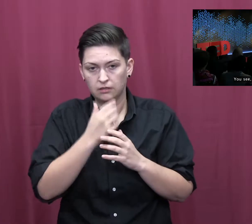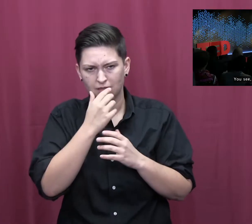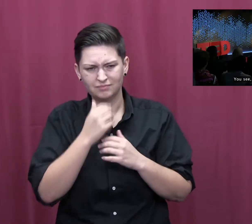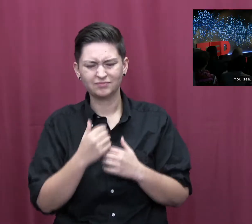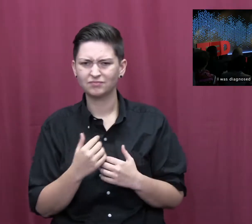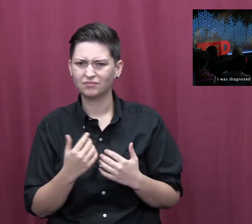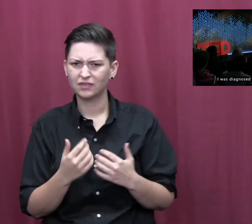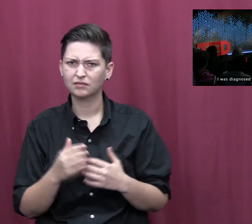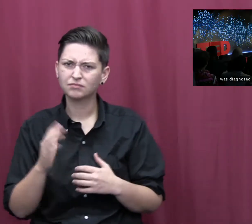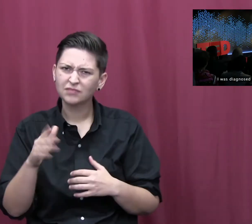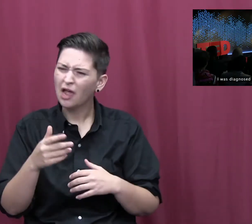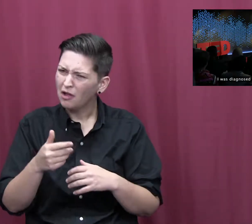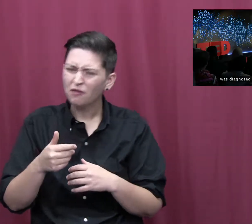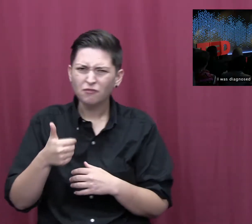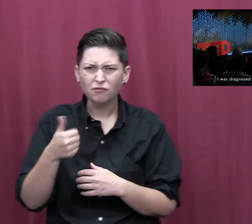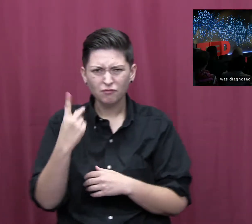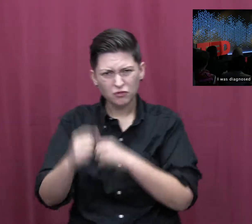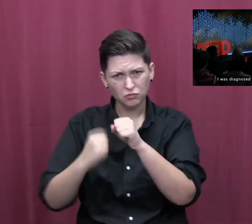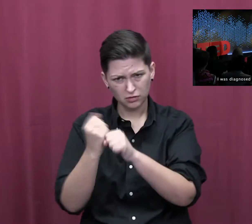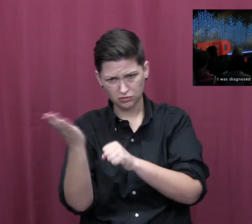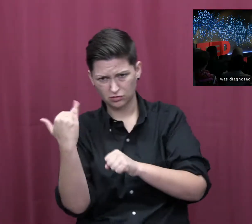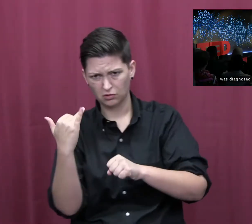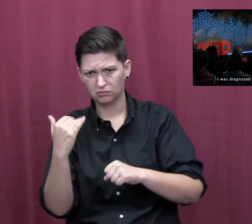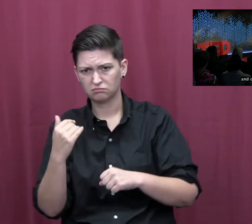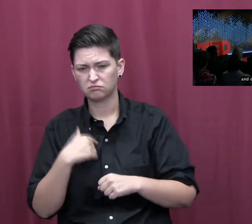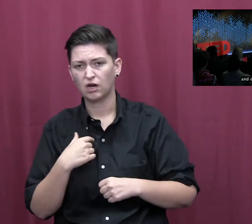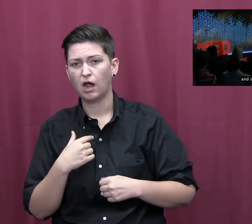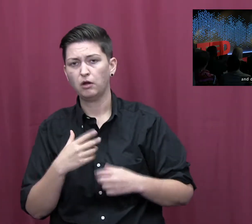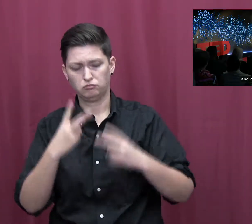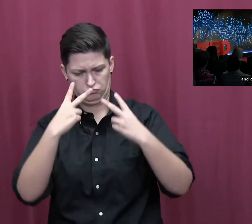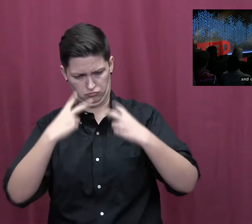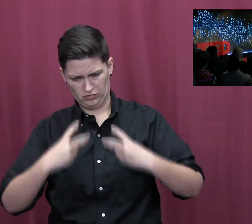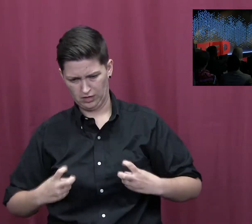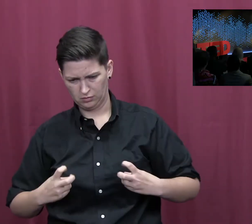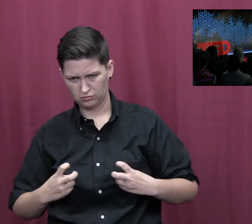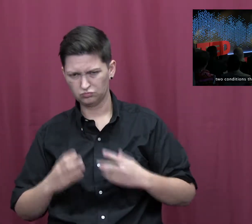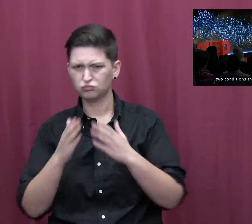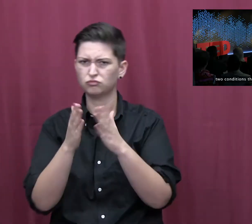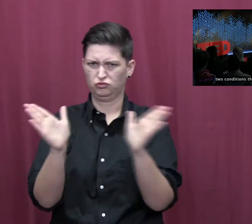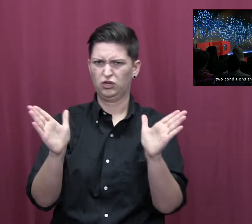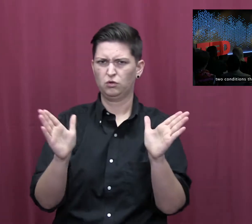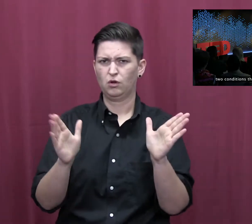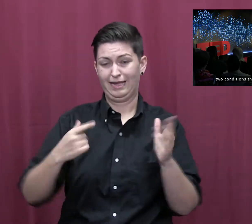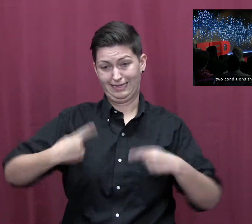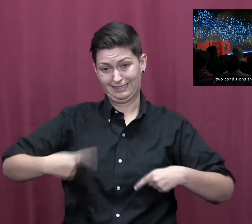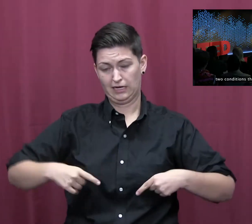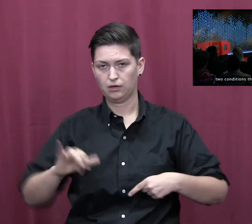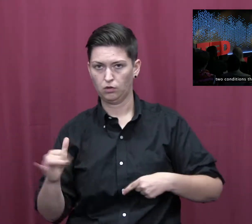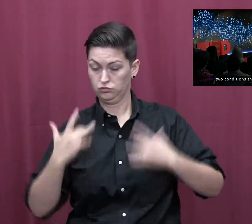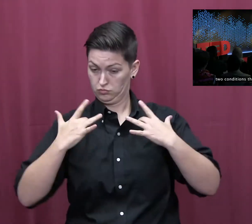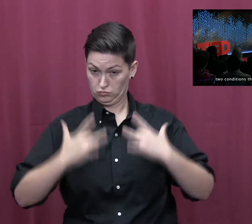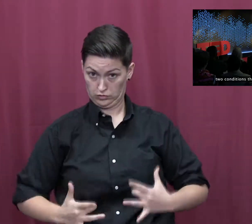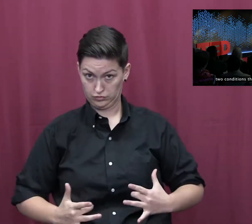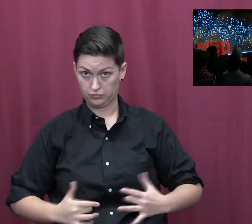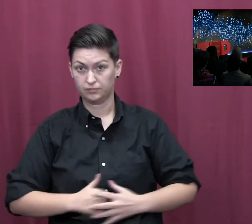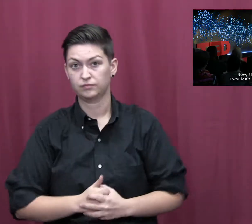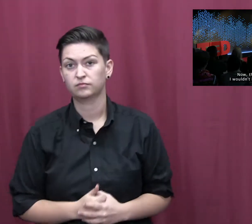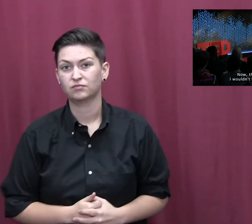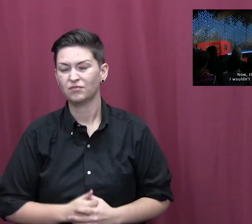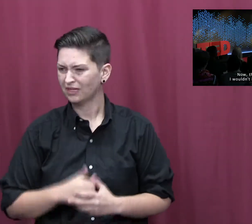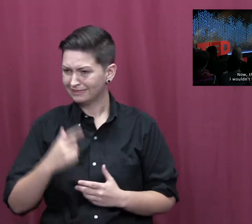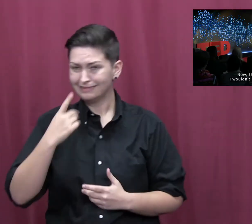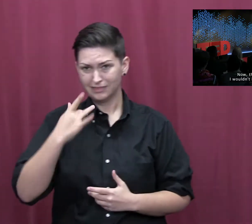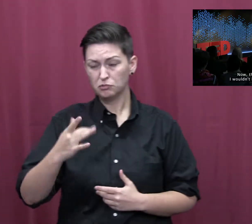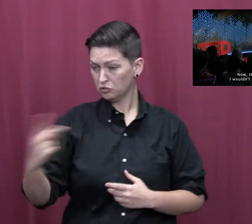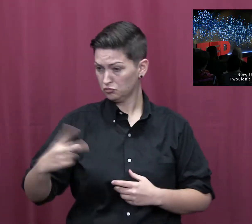ago, I was diagnosed with generalized anxiety and depression, two conditions that often go hand in hand.